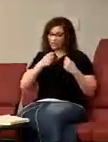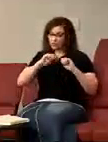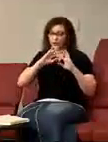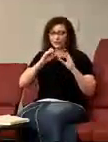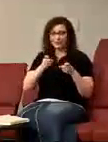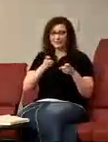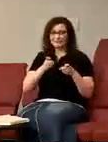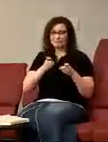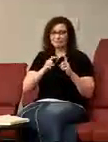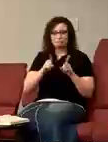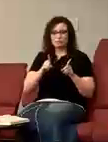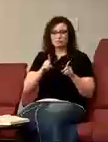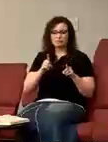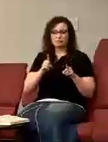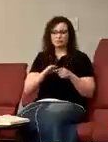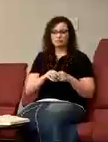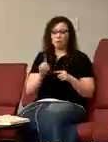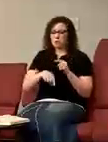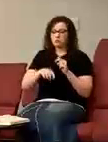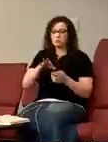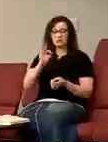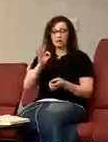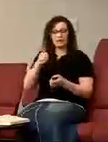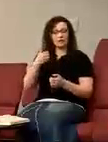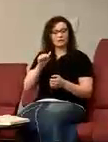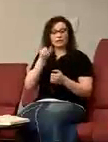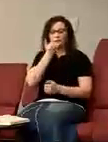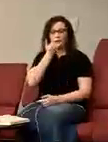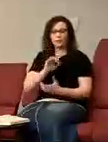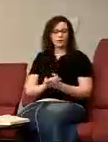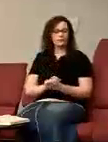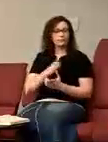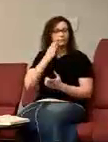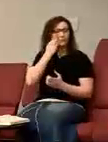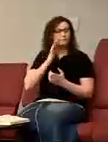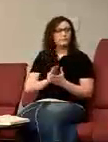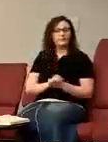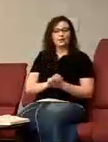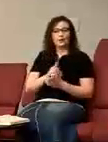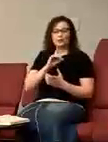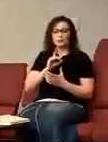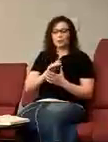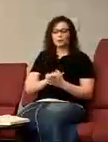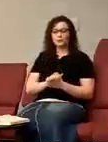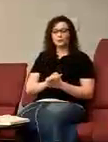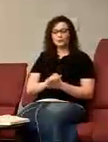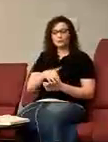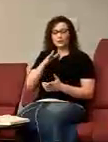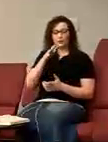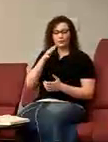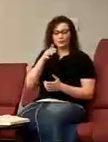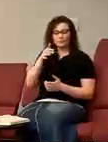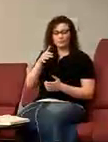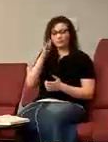new plugs and all this stuff. So okay. So I get to Colorado where we're going. My dad delivers car parts. He says, these guys in the Springs, they are the best